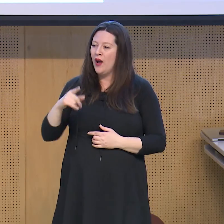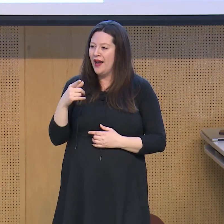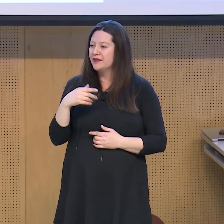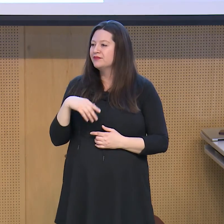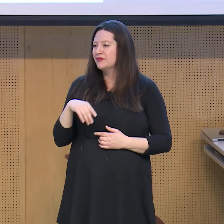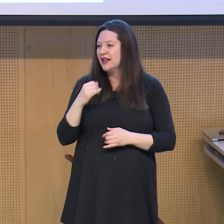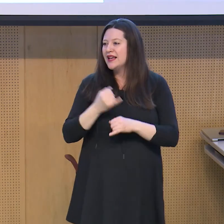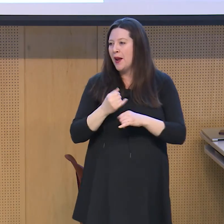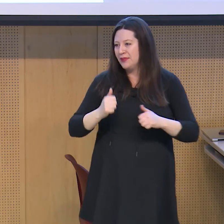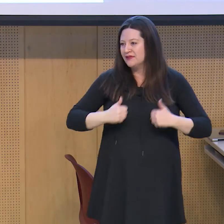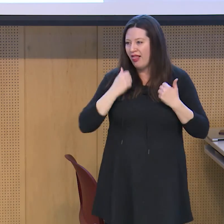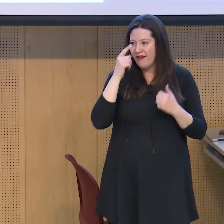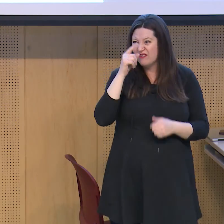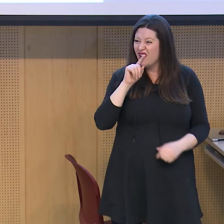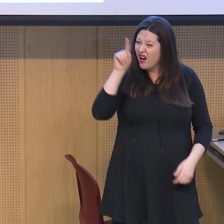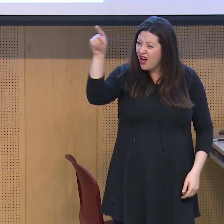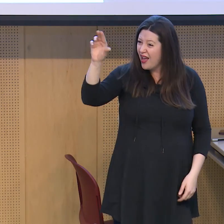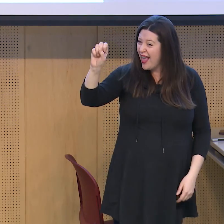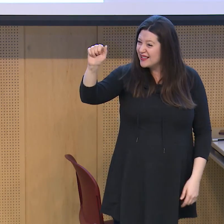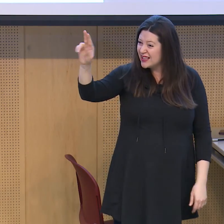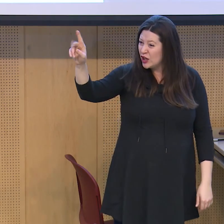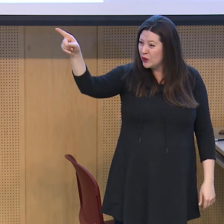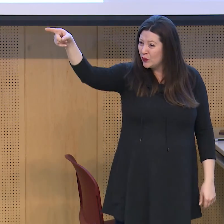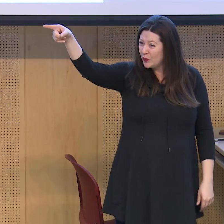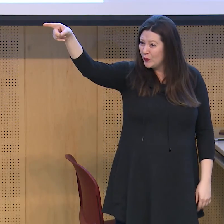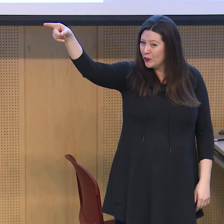cannot contact Marissa, and they're all the way over in the SAU.